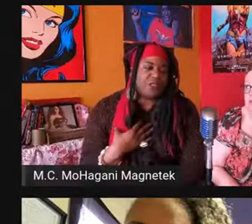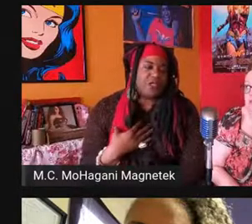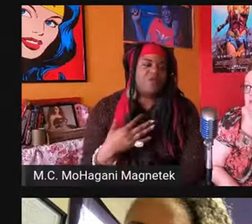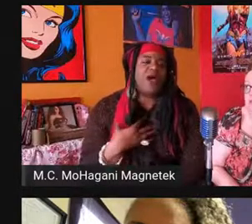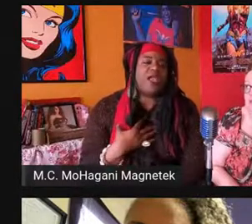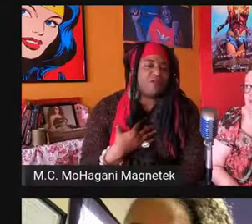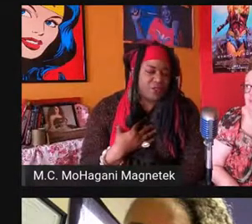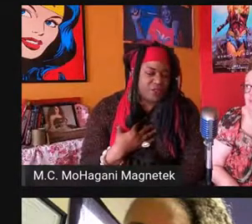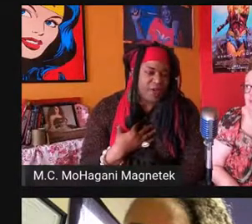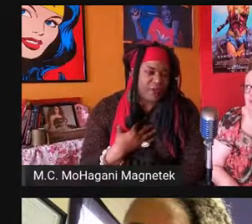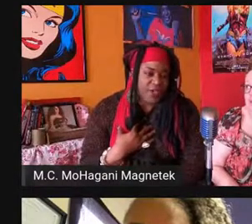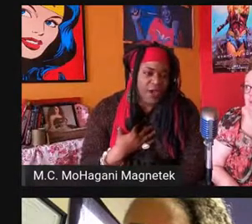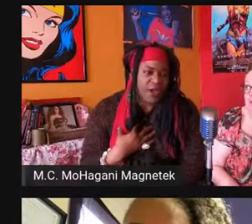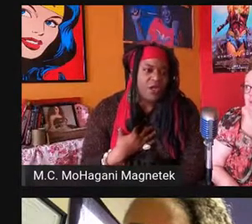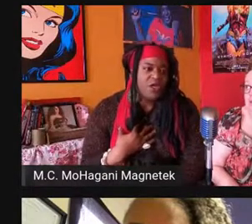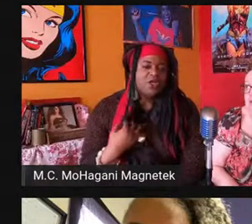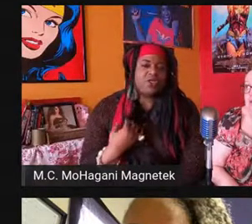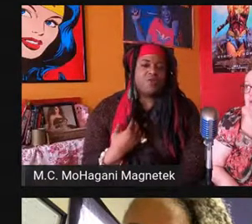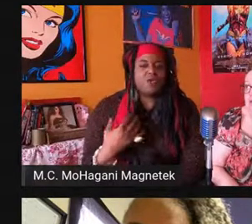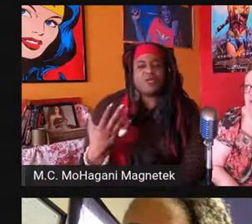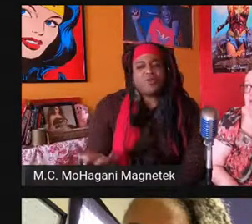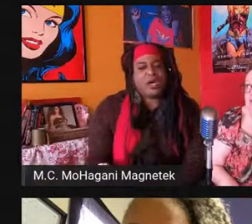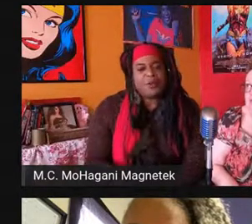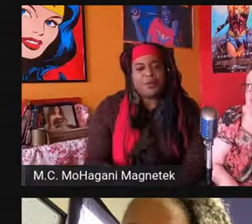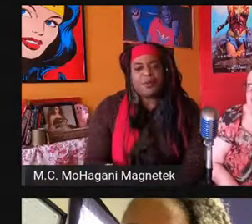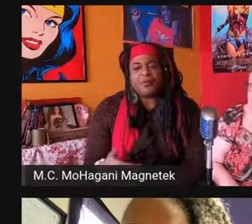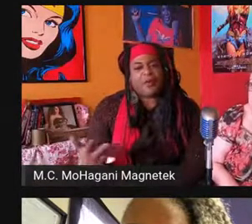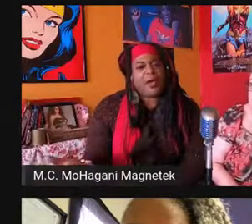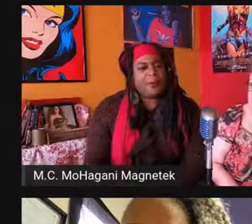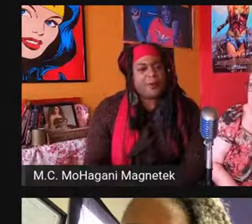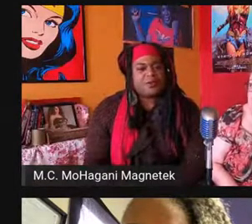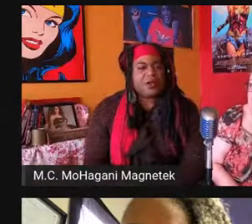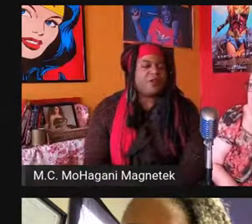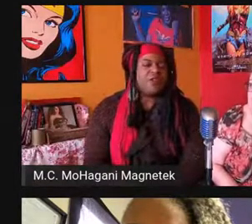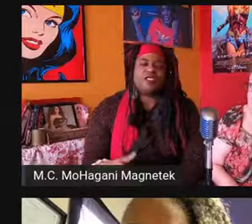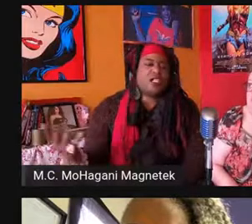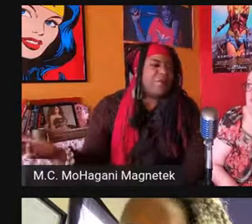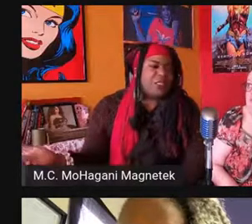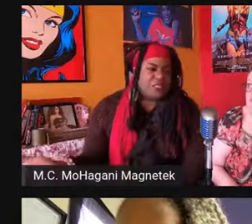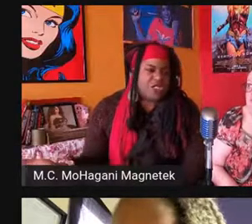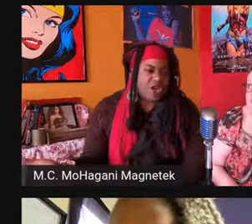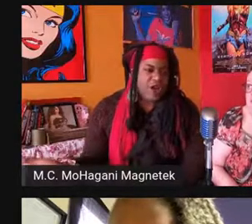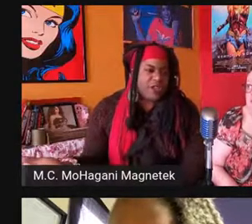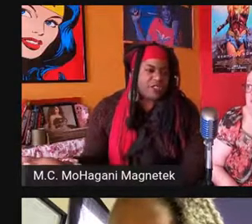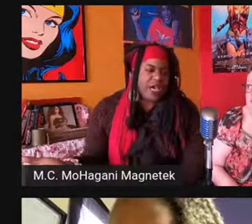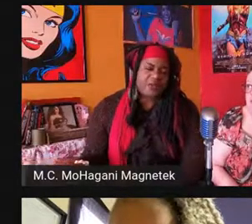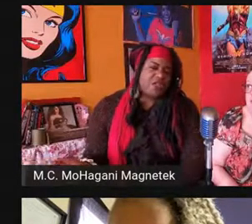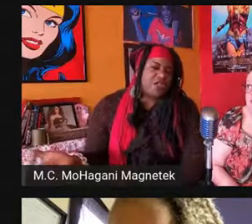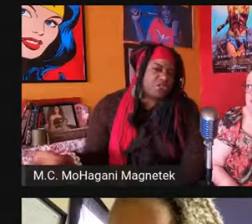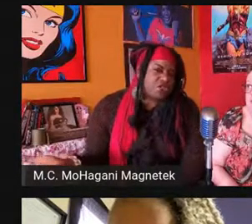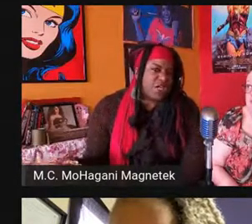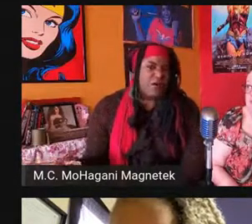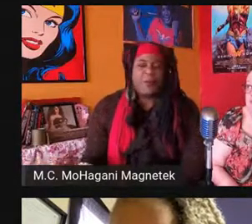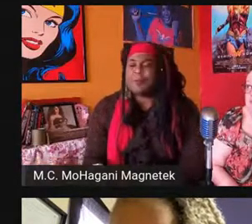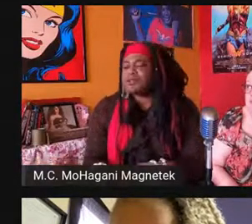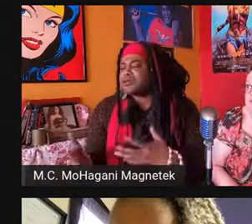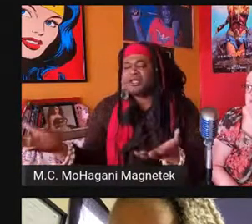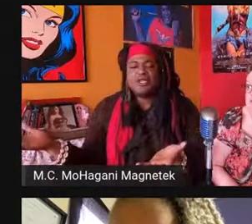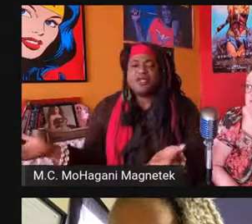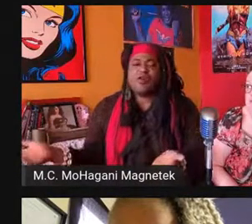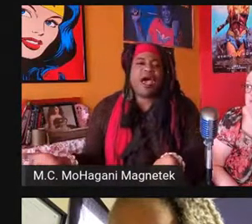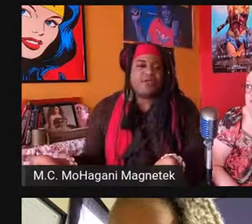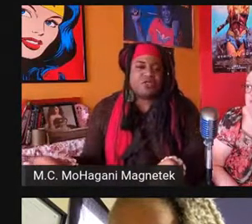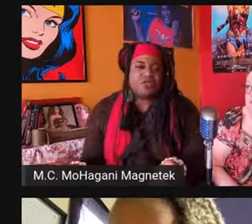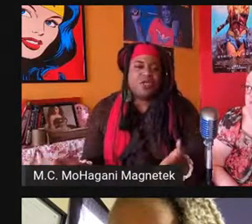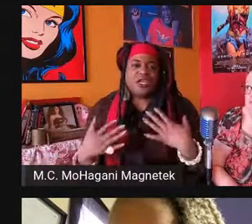from within and writing for self-care. You know, we create people, we write poems, whatever. It's not meant to share all the time. Sometimes you can share with people.